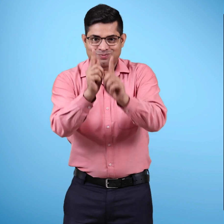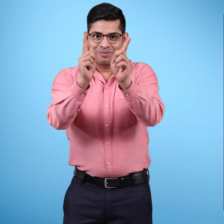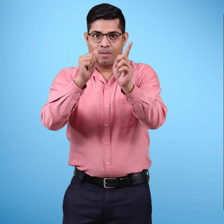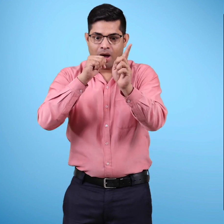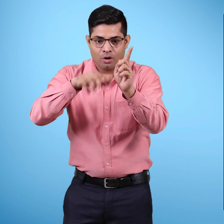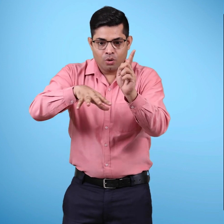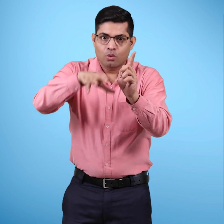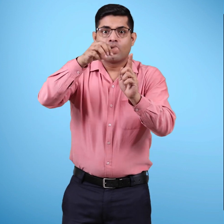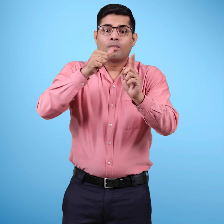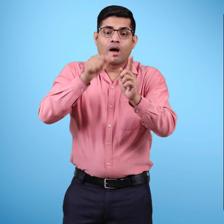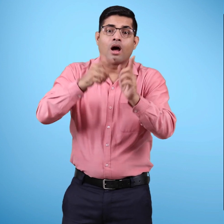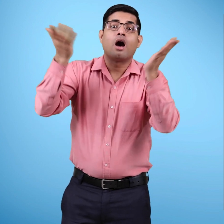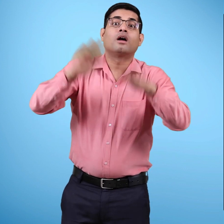How do the stem and leaves get water?